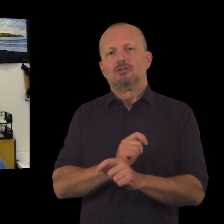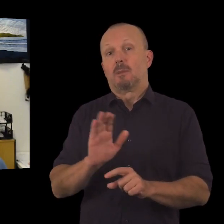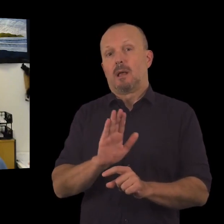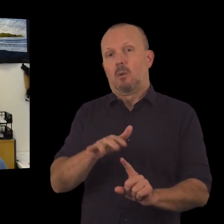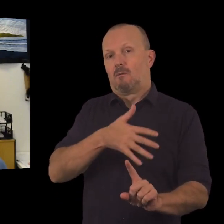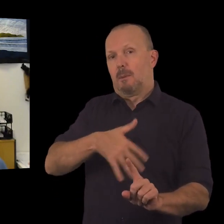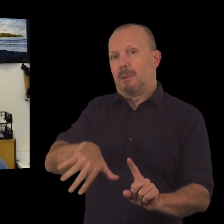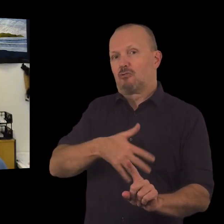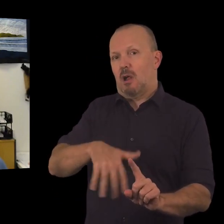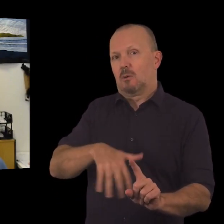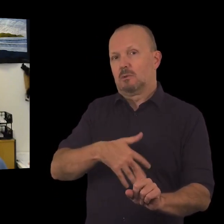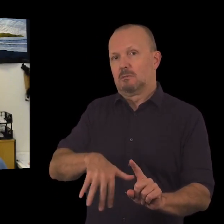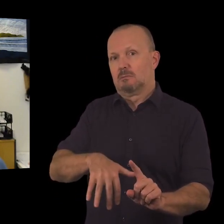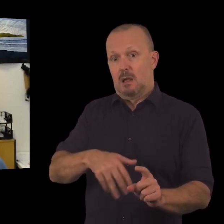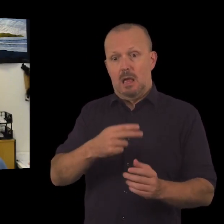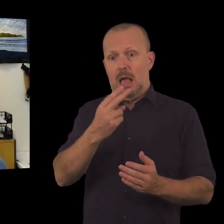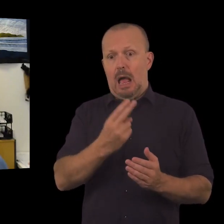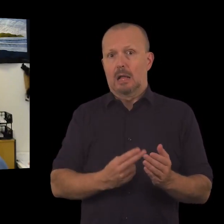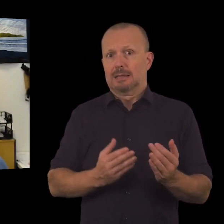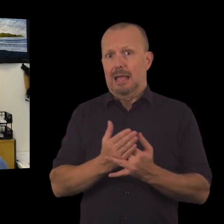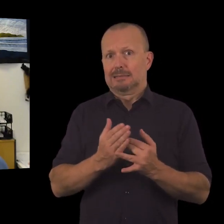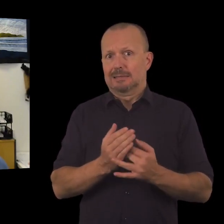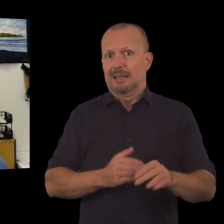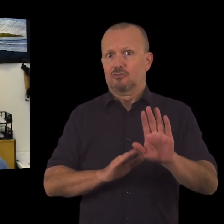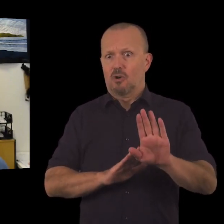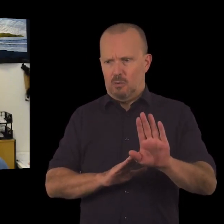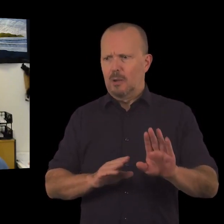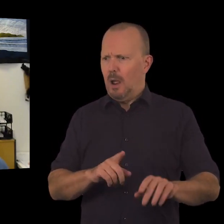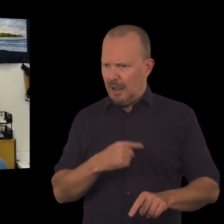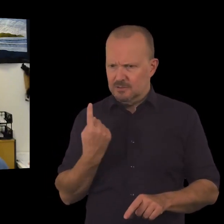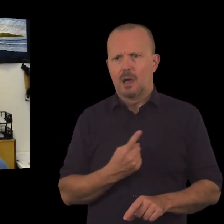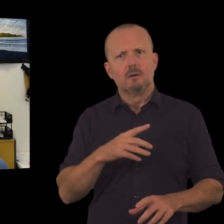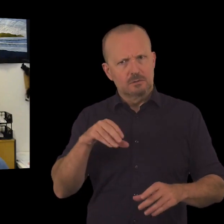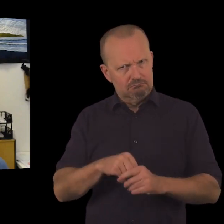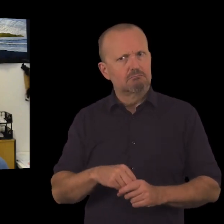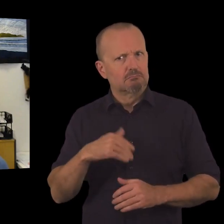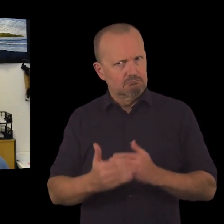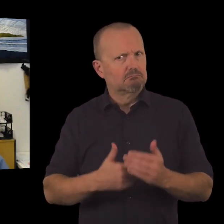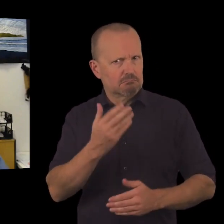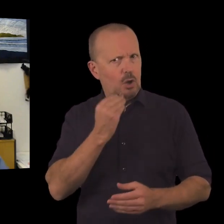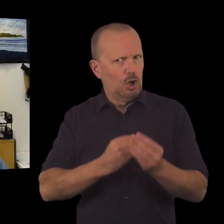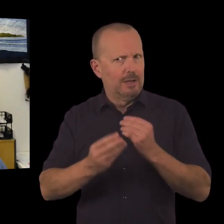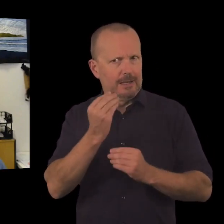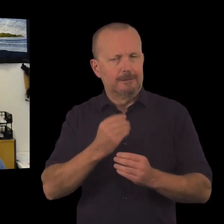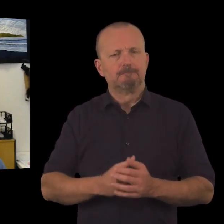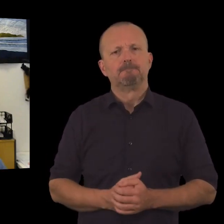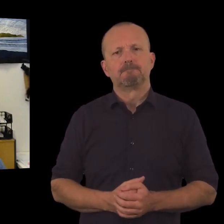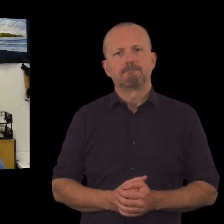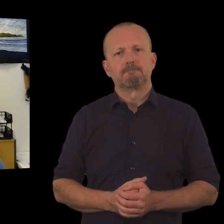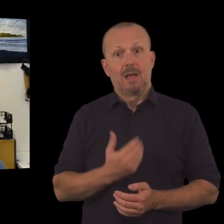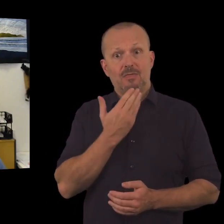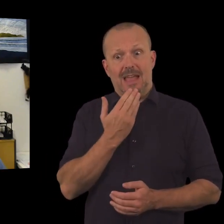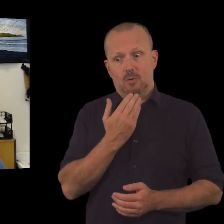And Arts Access Aotearoa as an organisation is mirroring this journey of learning as well. Thank you for this